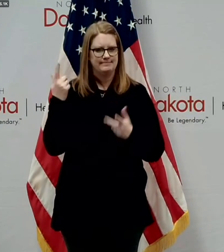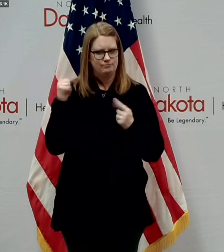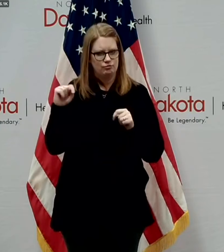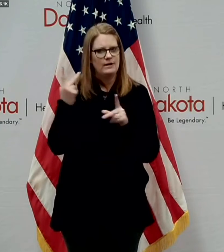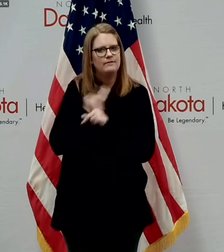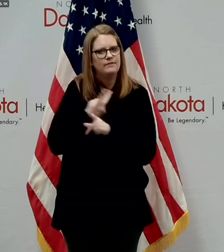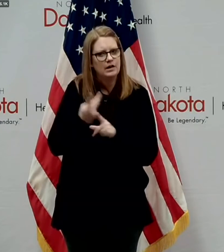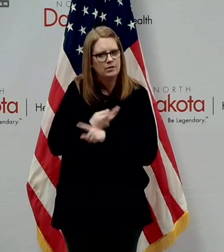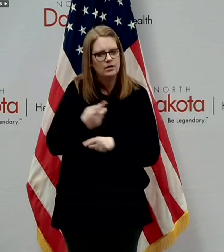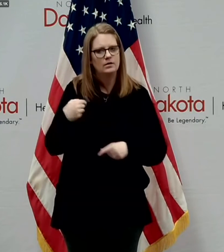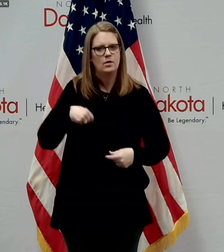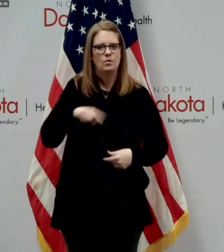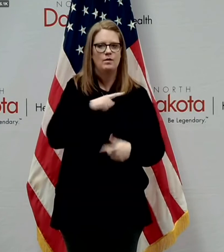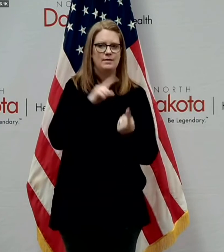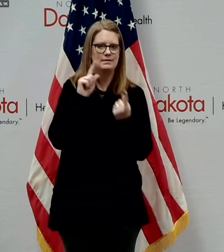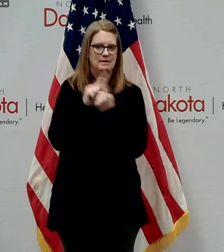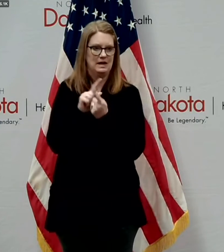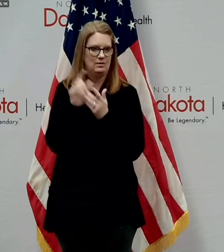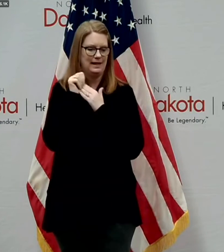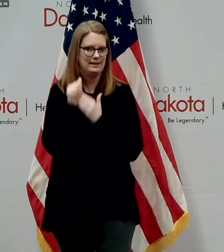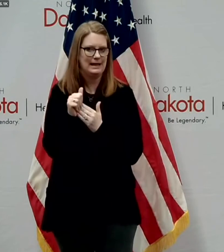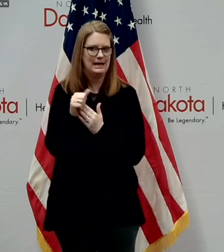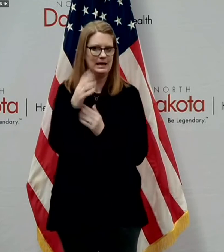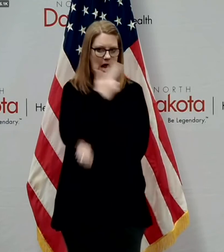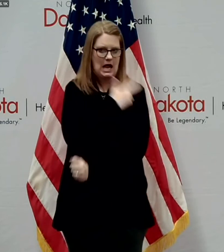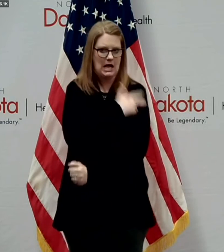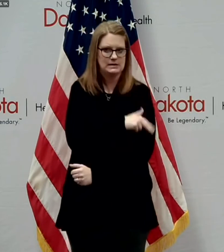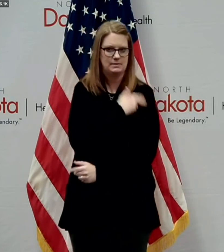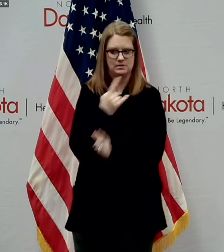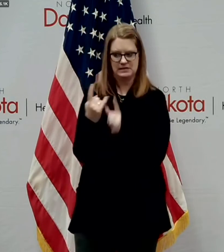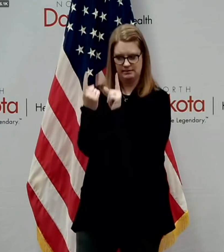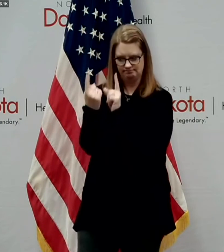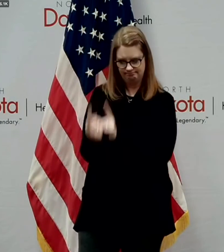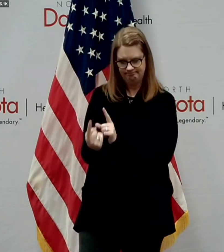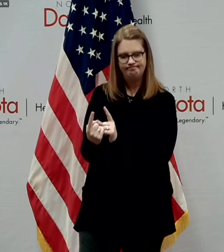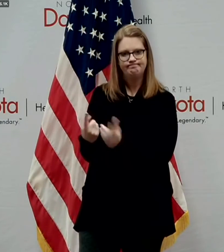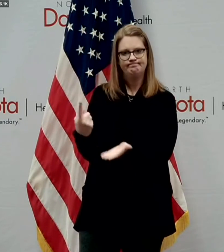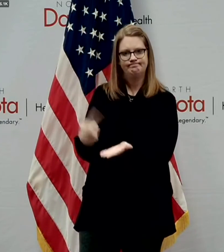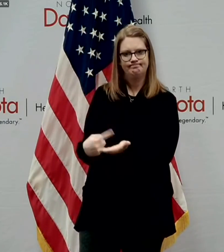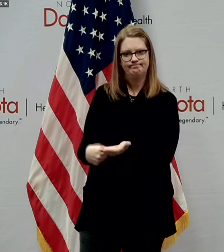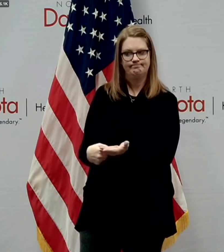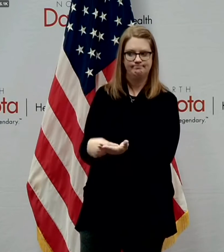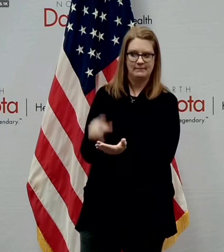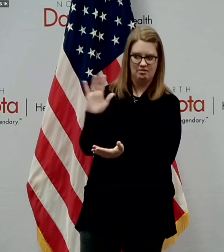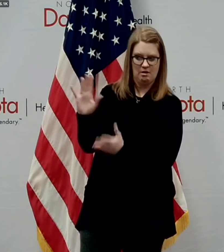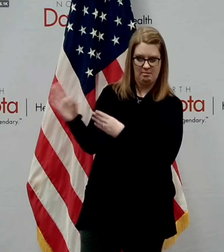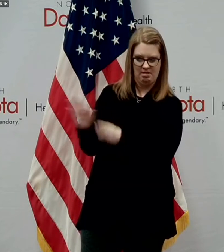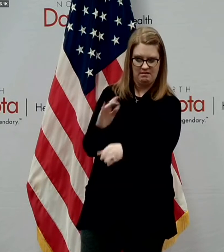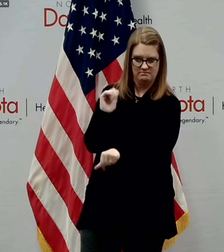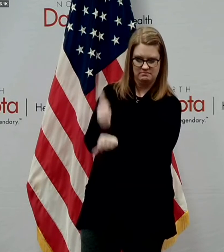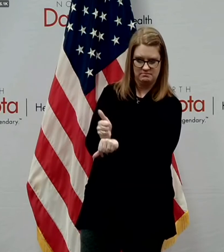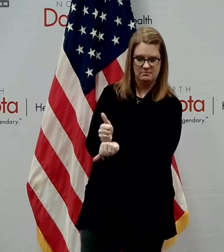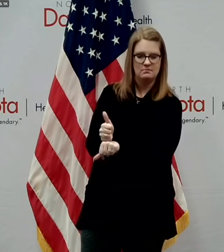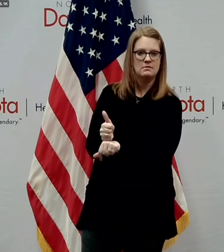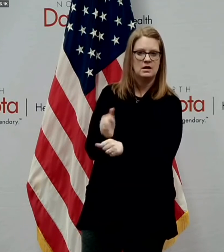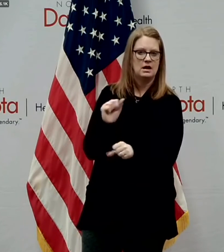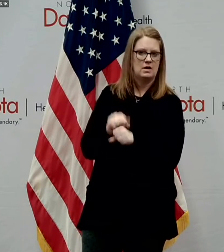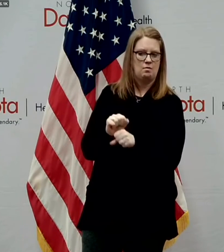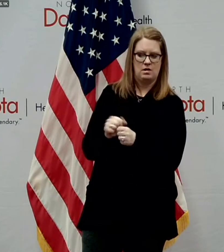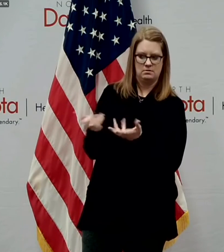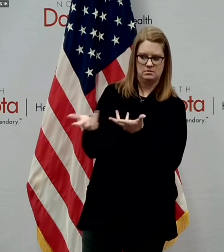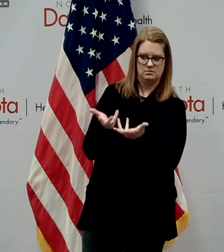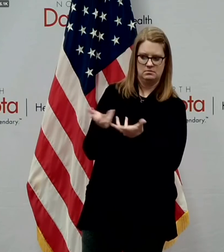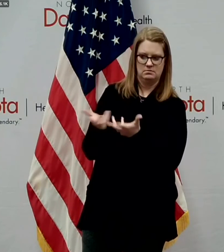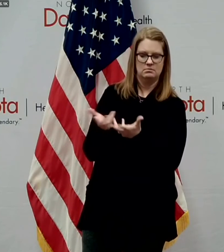been meeting with the lead hospitals one-on-one to make sure they have their plans in place, and then we will work with those next